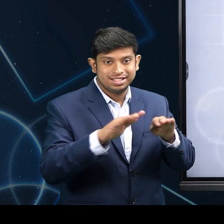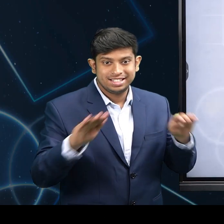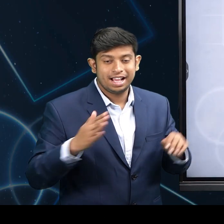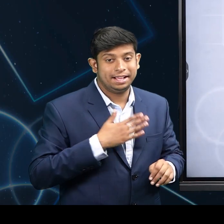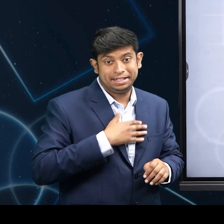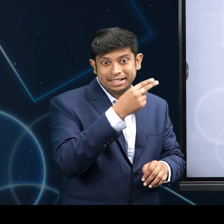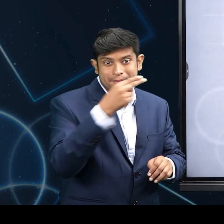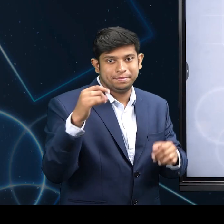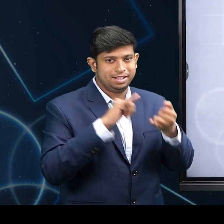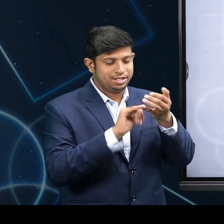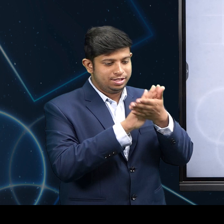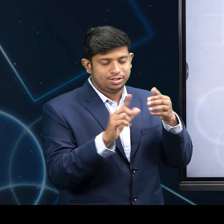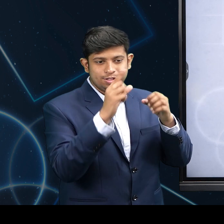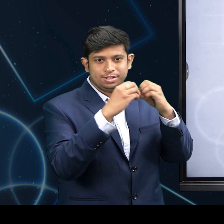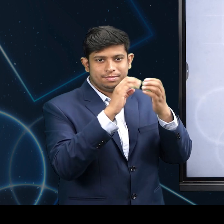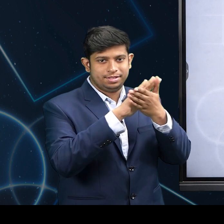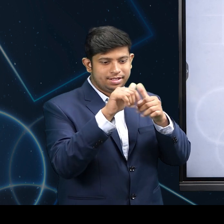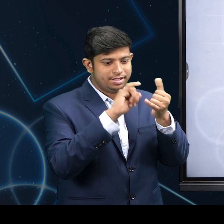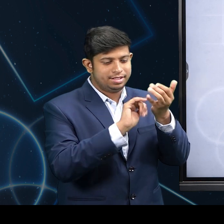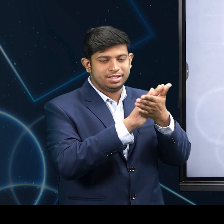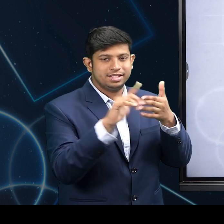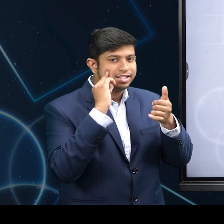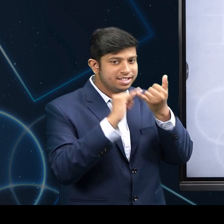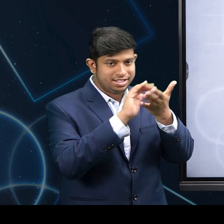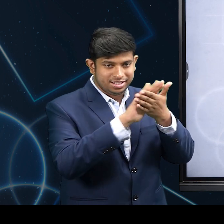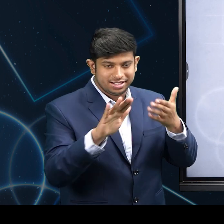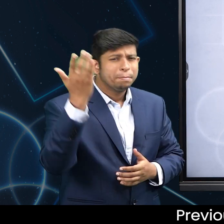Hello students, I am Subhashish.